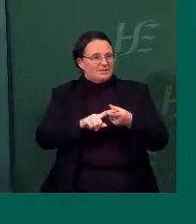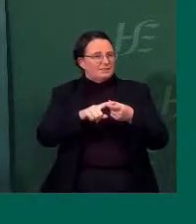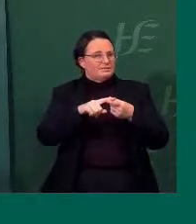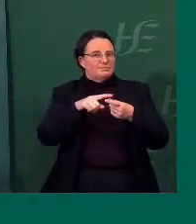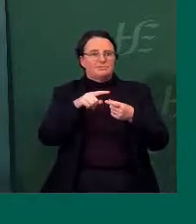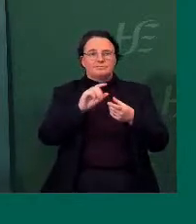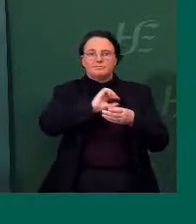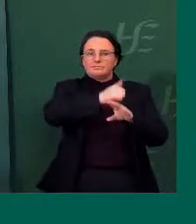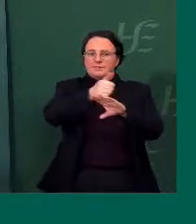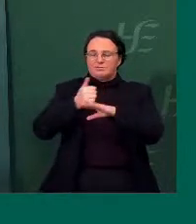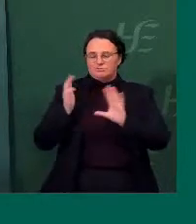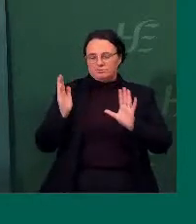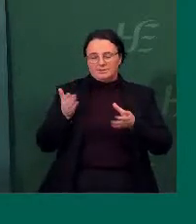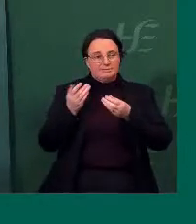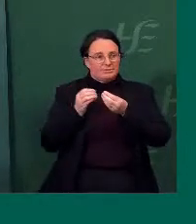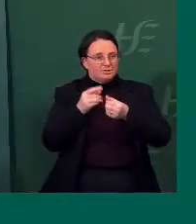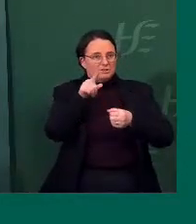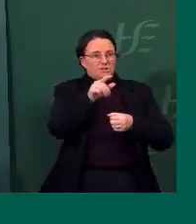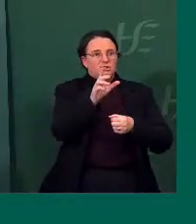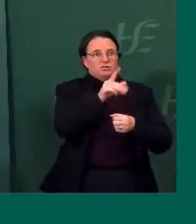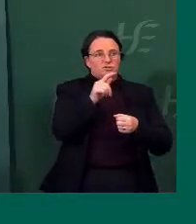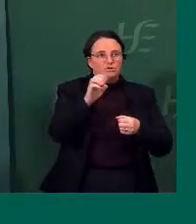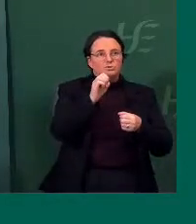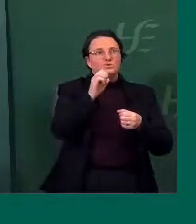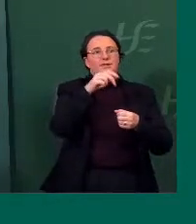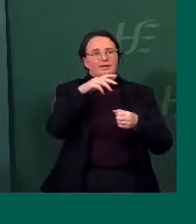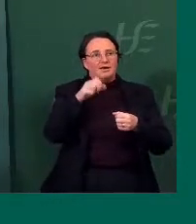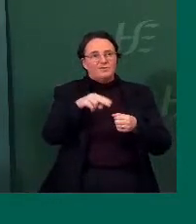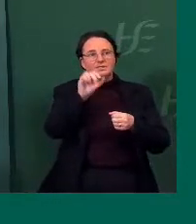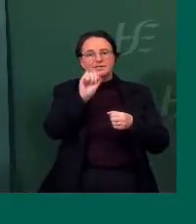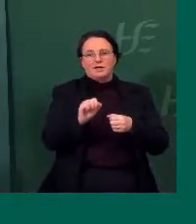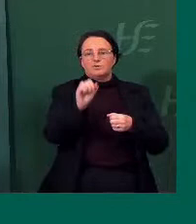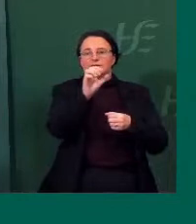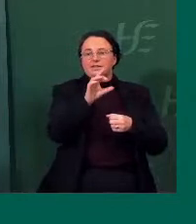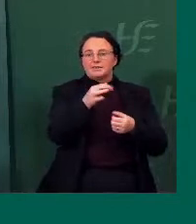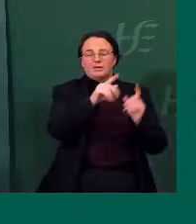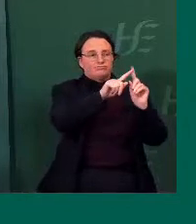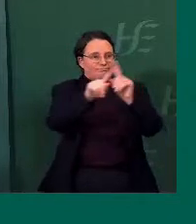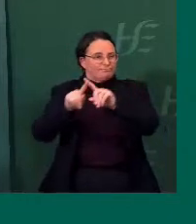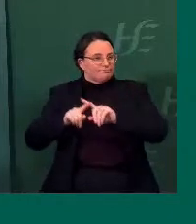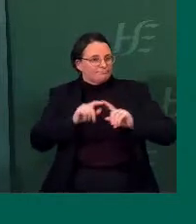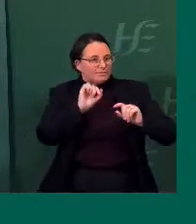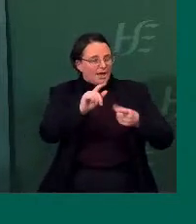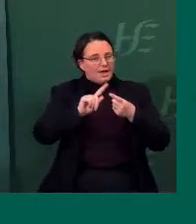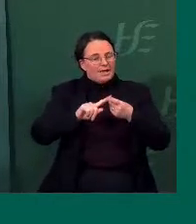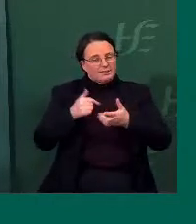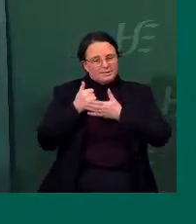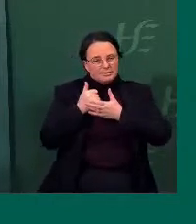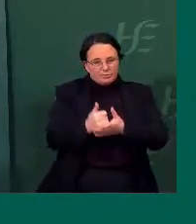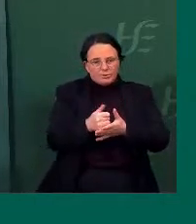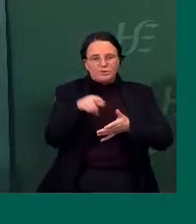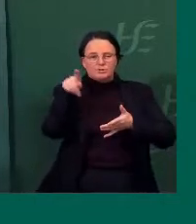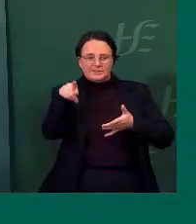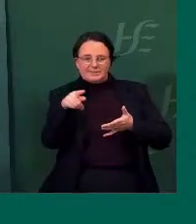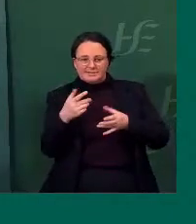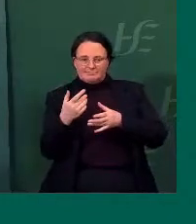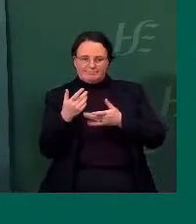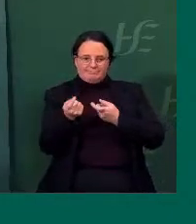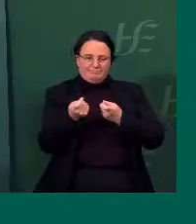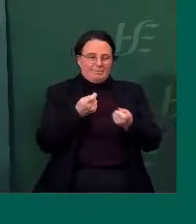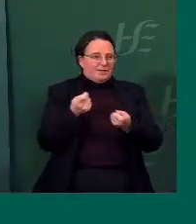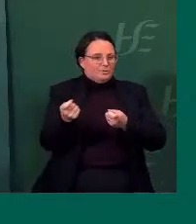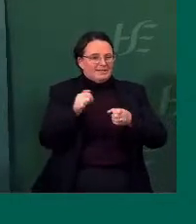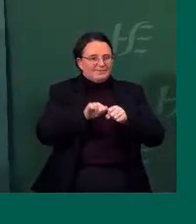the locations mentioned there around Tuam, Wicklow, Drogheda, Carlow, Navan and South Kildare, but also in terms of being able to support outbreak management with public health. So